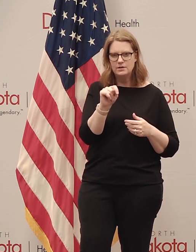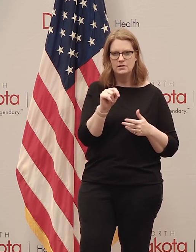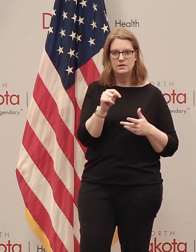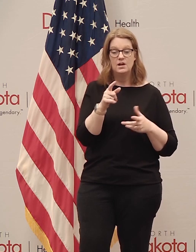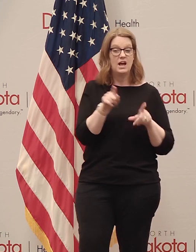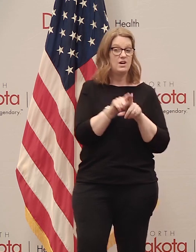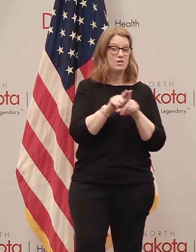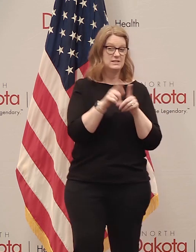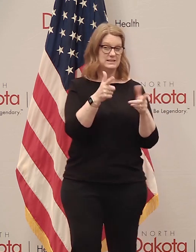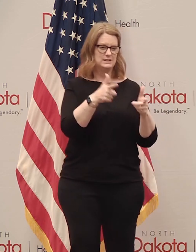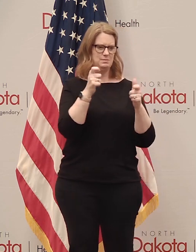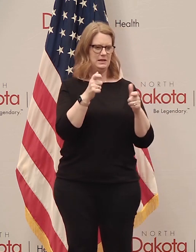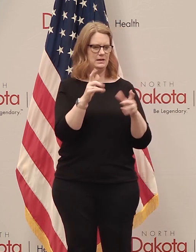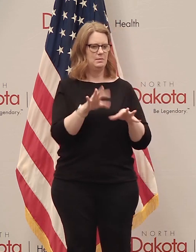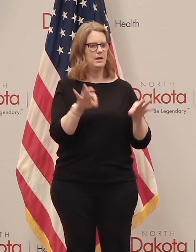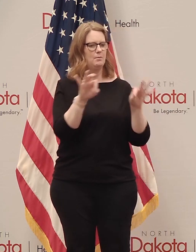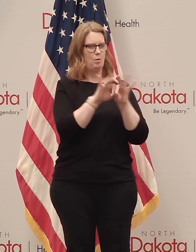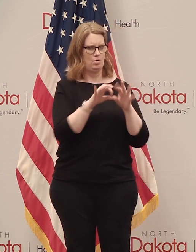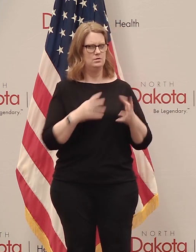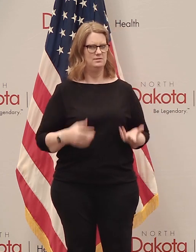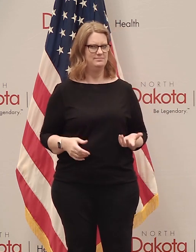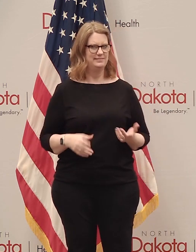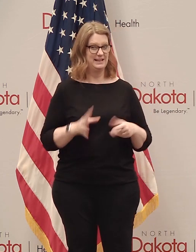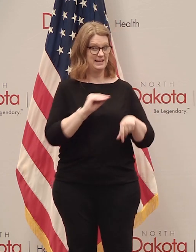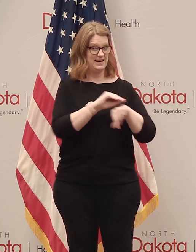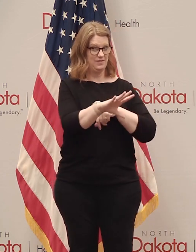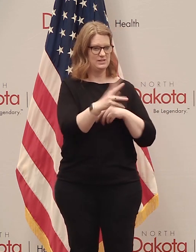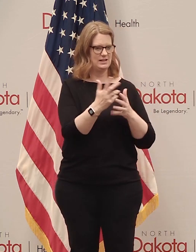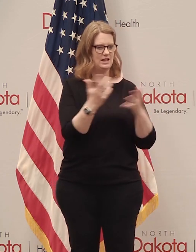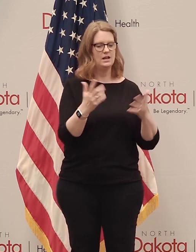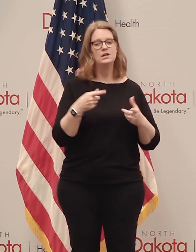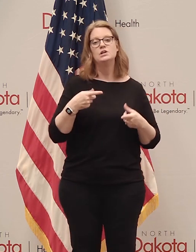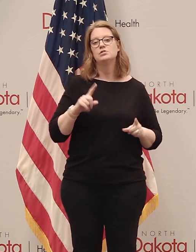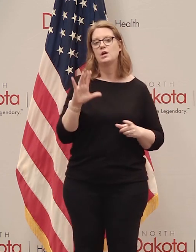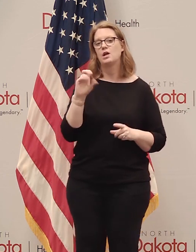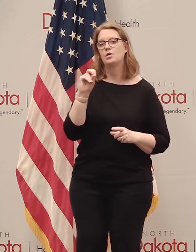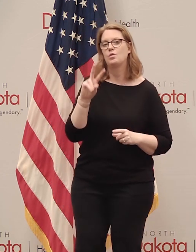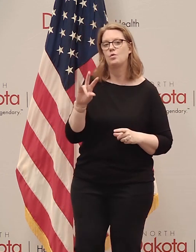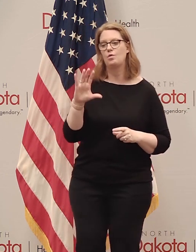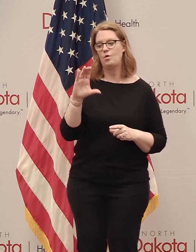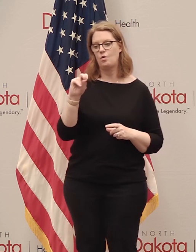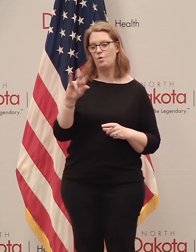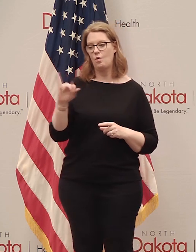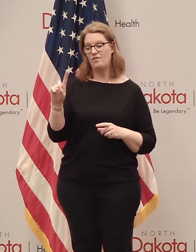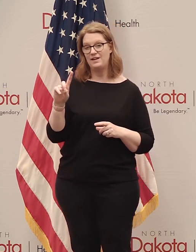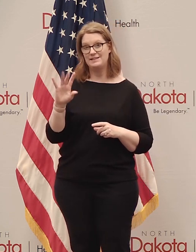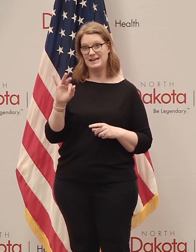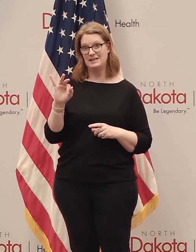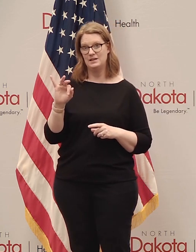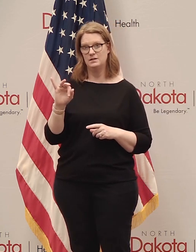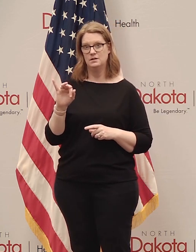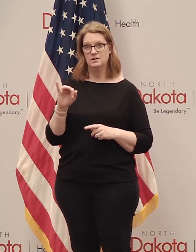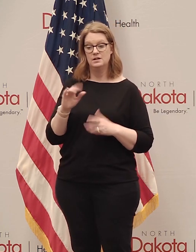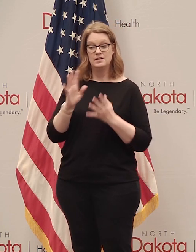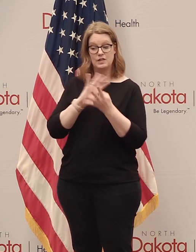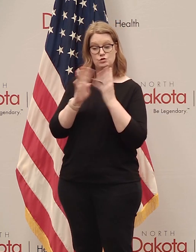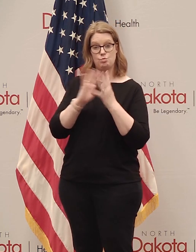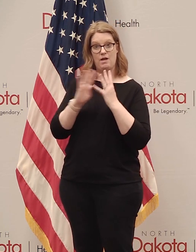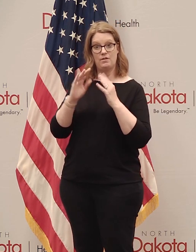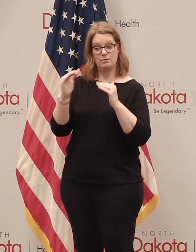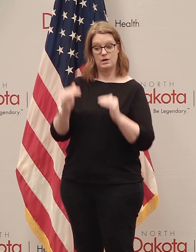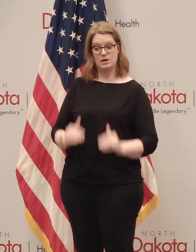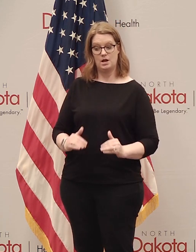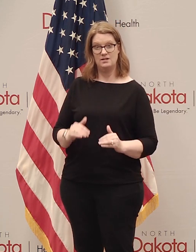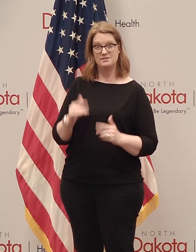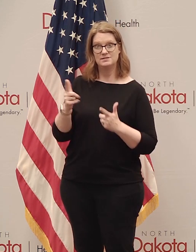also be a factor. We did see during the COVID-19 timeframe that speeds went up on North Dakota. Traffic went down, but speeds went